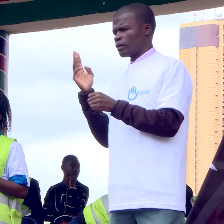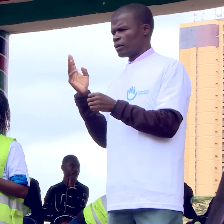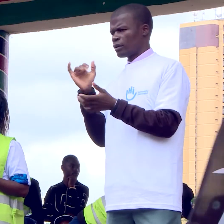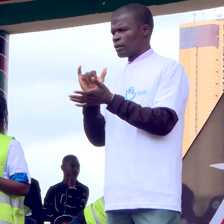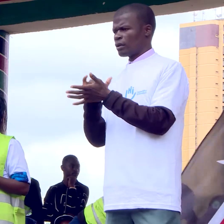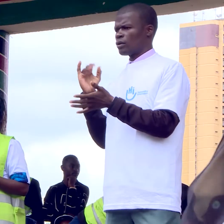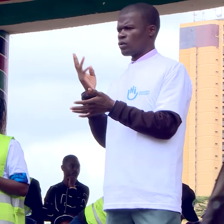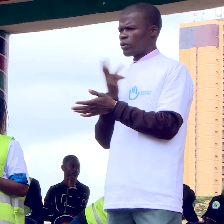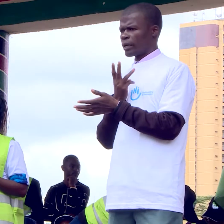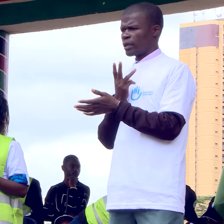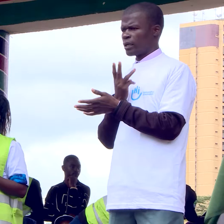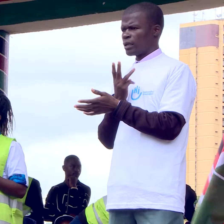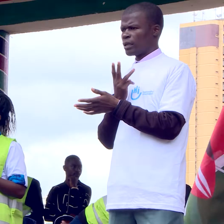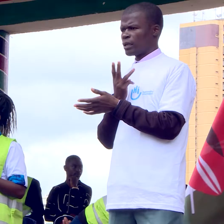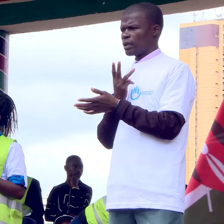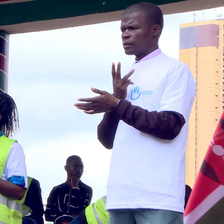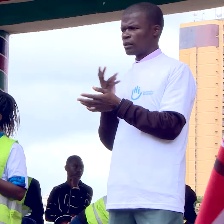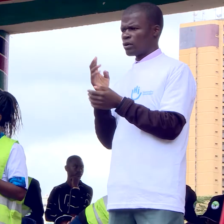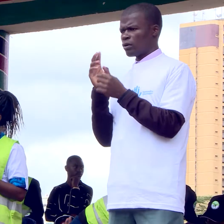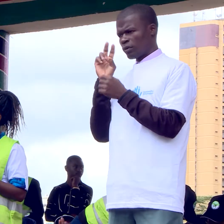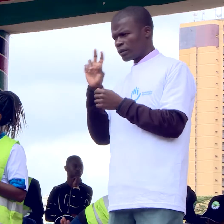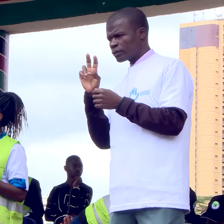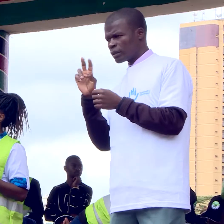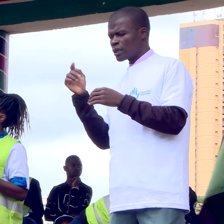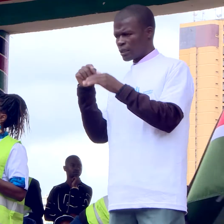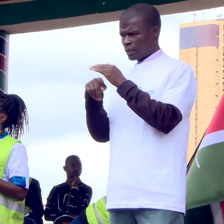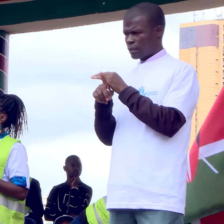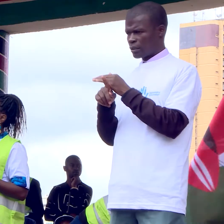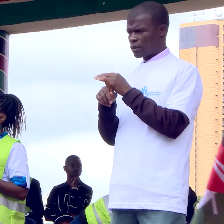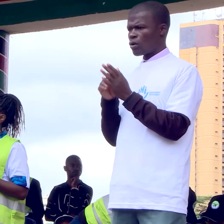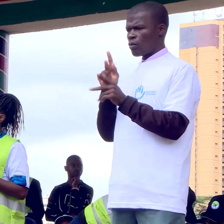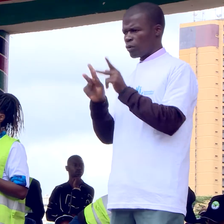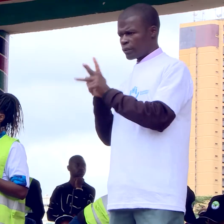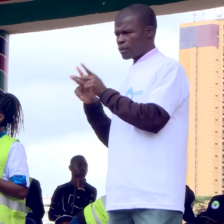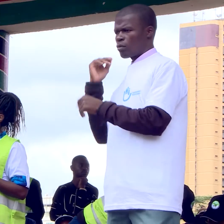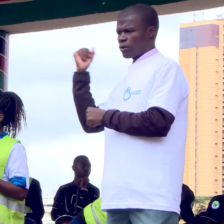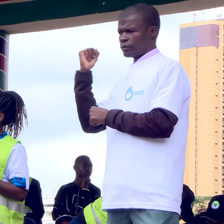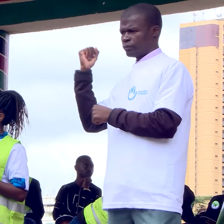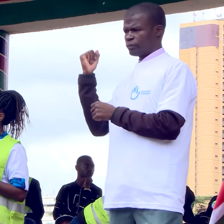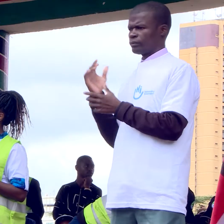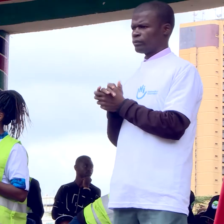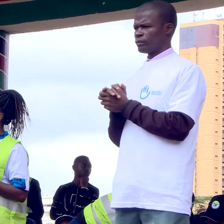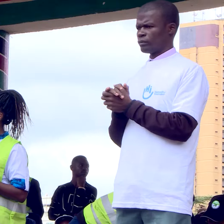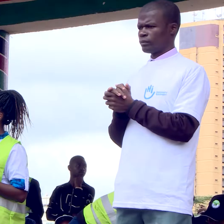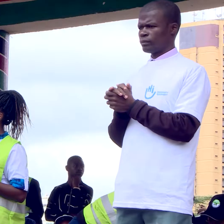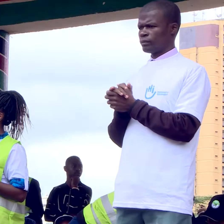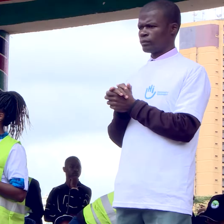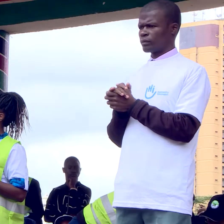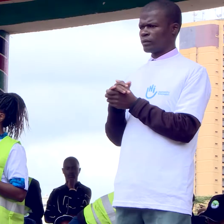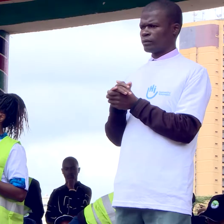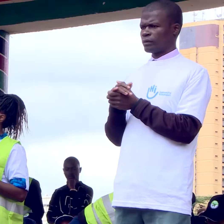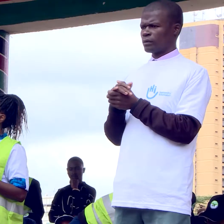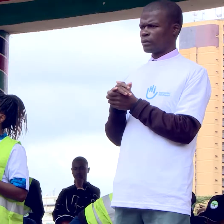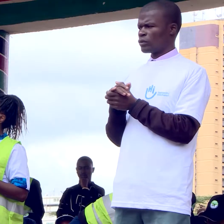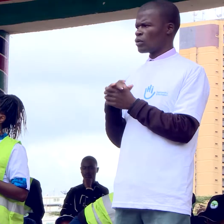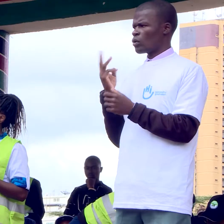inclusion when it comes to political processes, that we have ratified the CRPD, so meaning